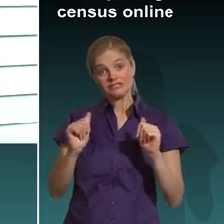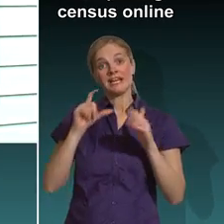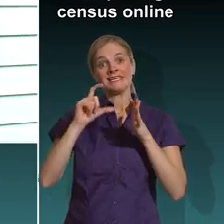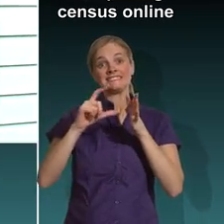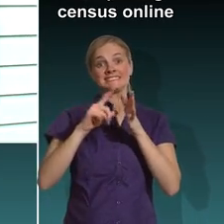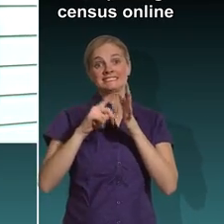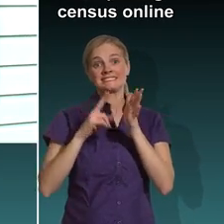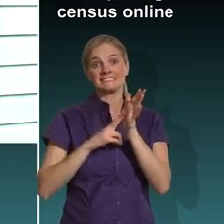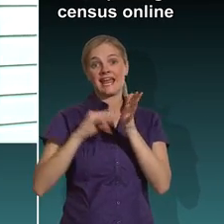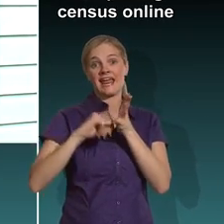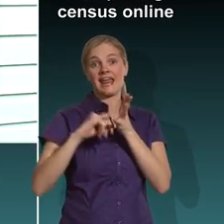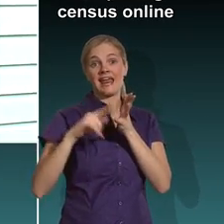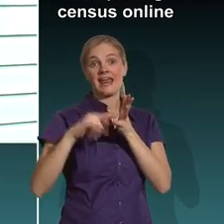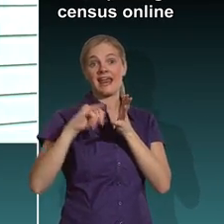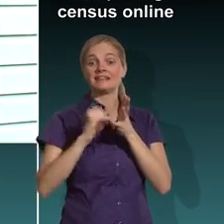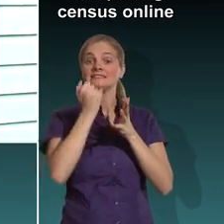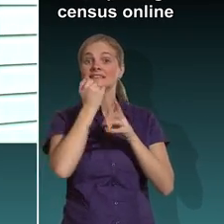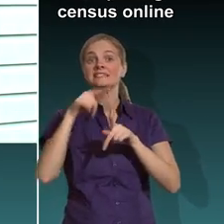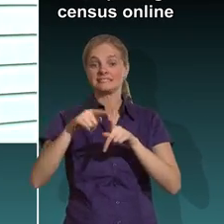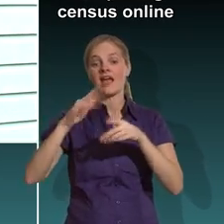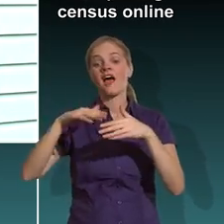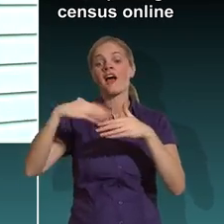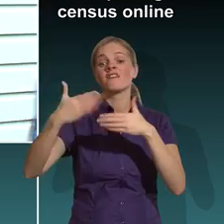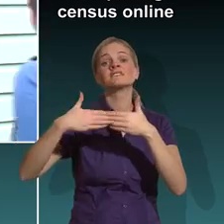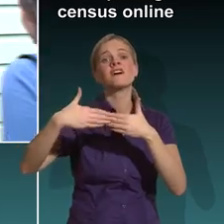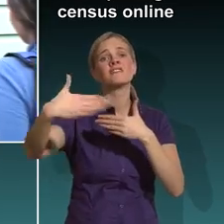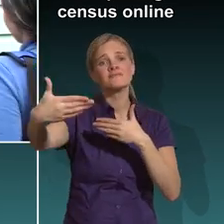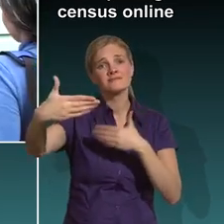Once completed, after the census,